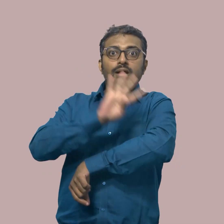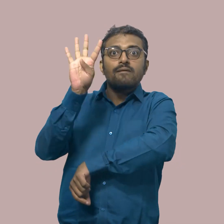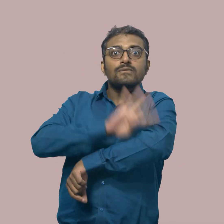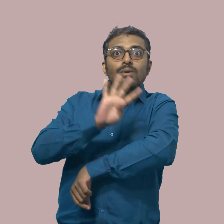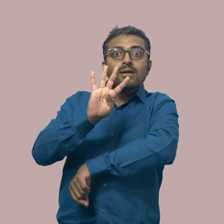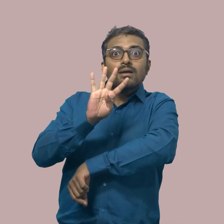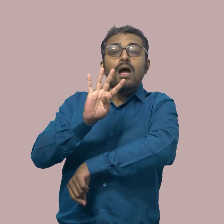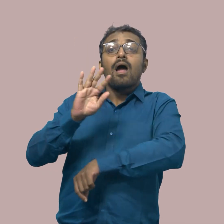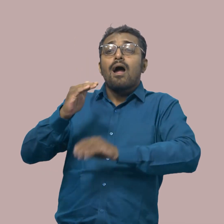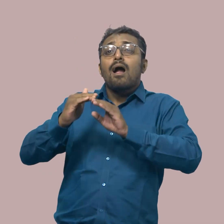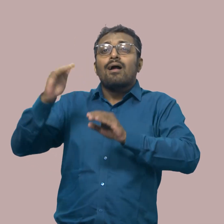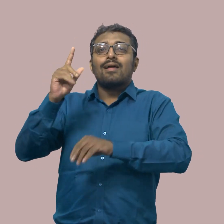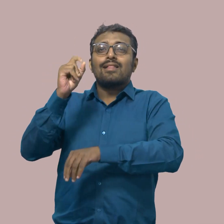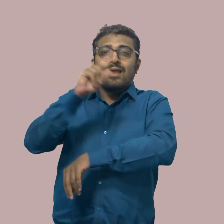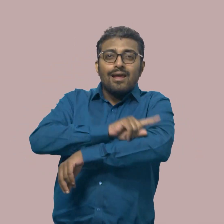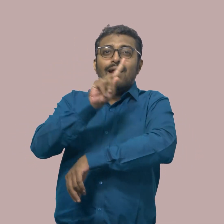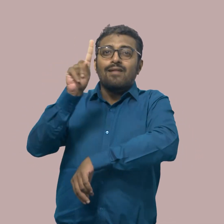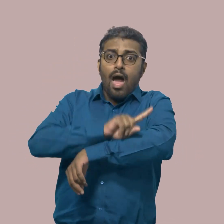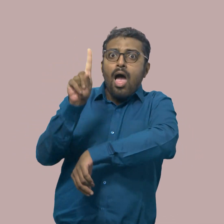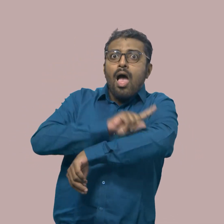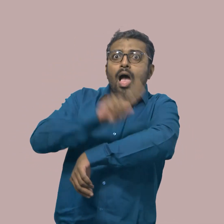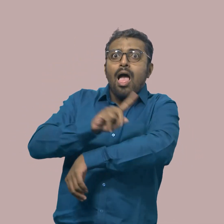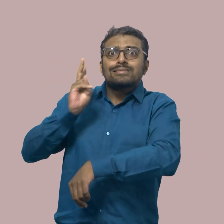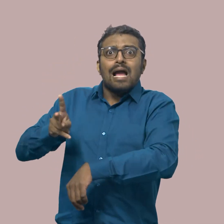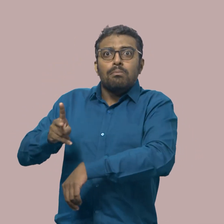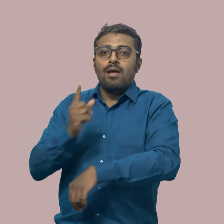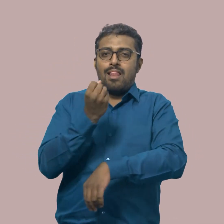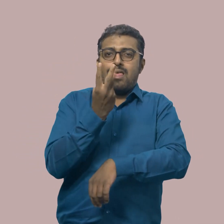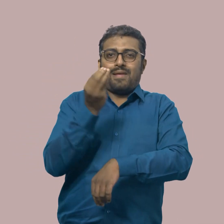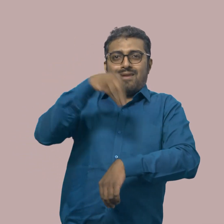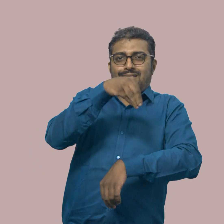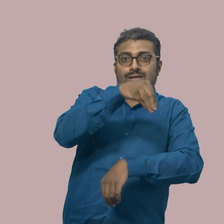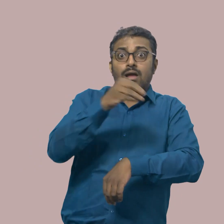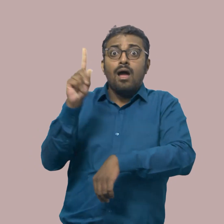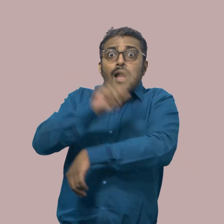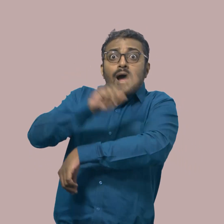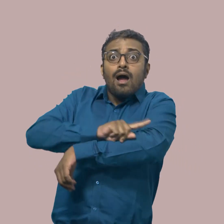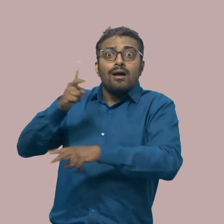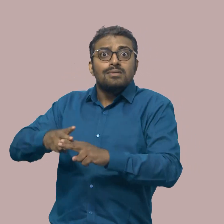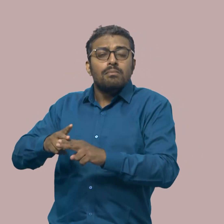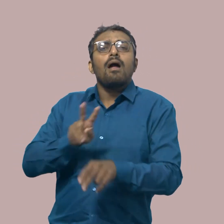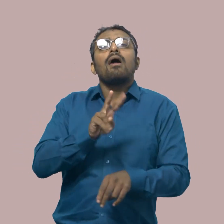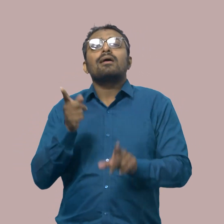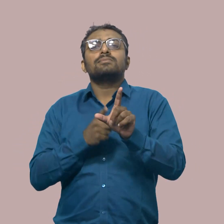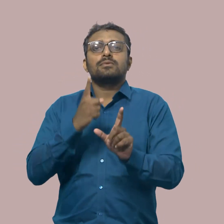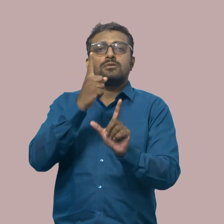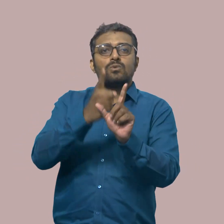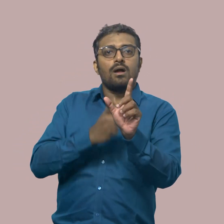etc. Therefore, sign concept can be combined with numbers to indicate quantity of time.